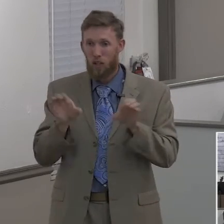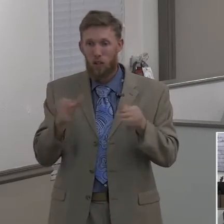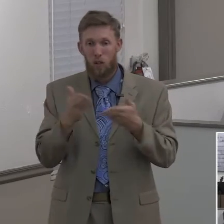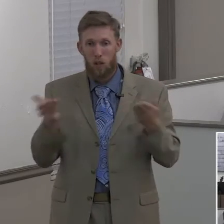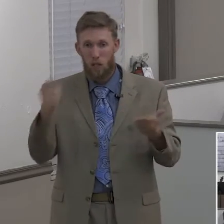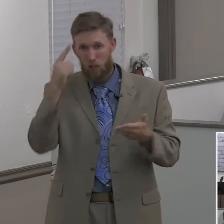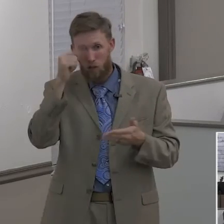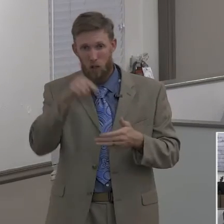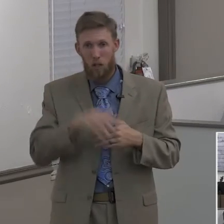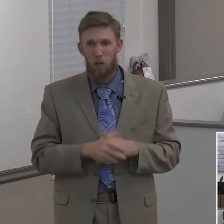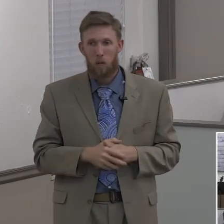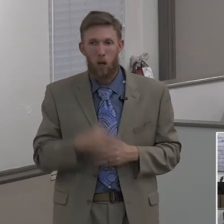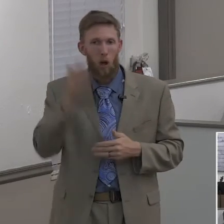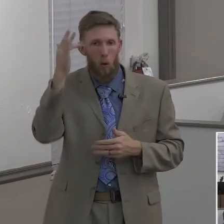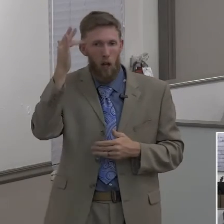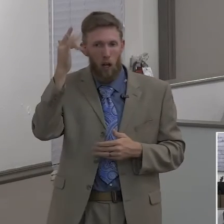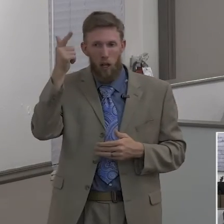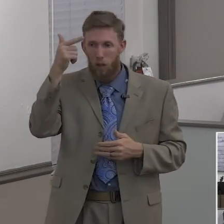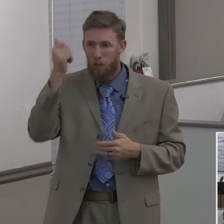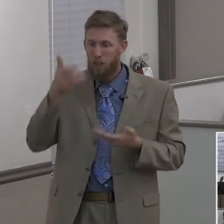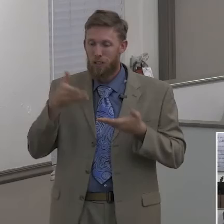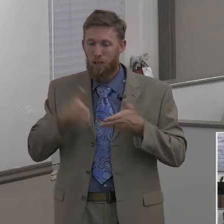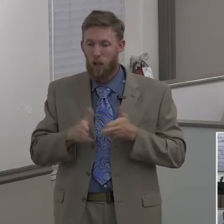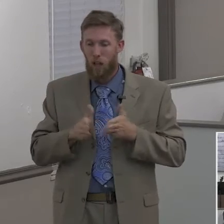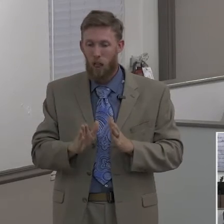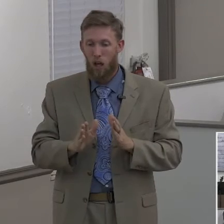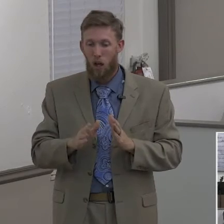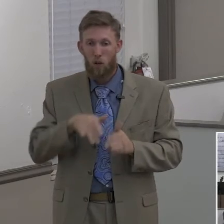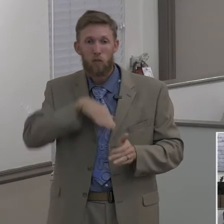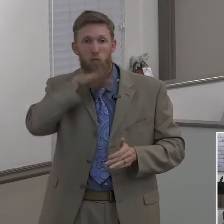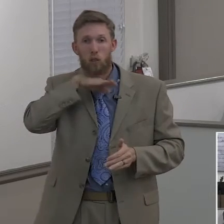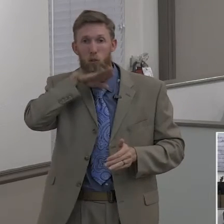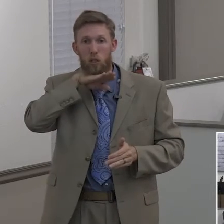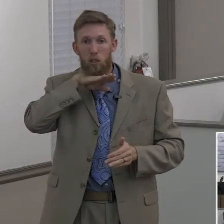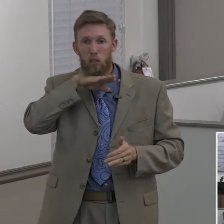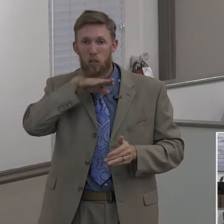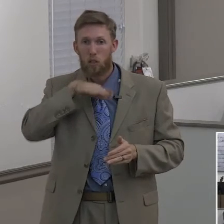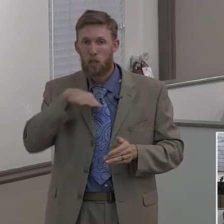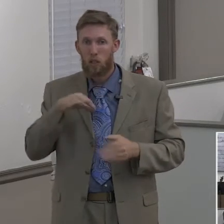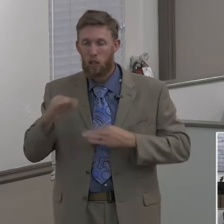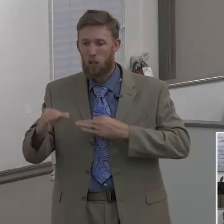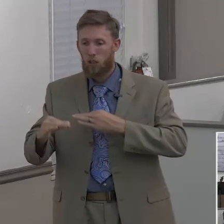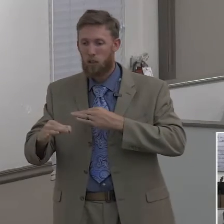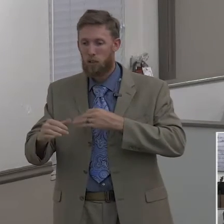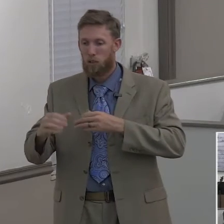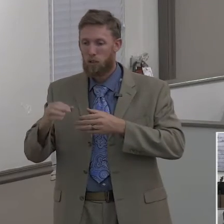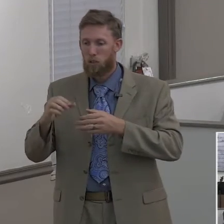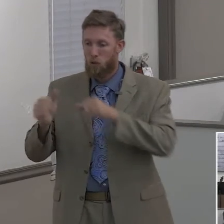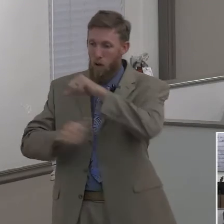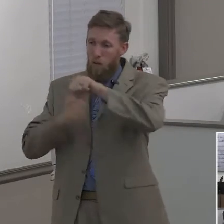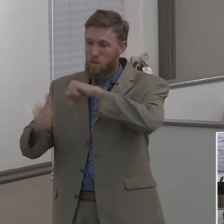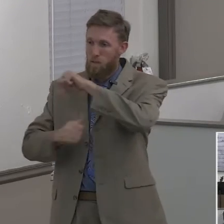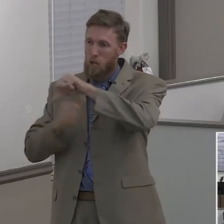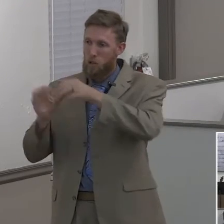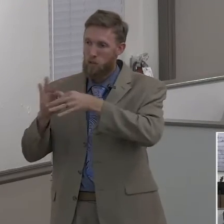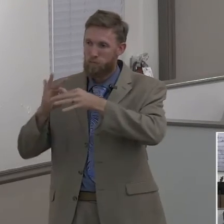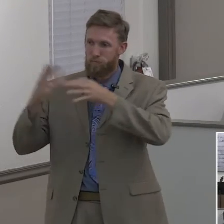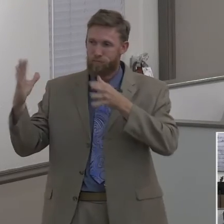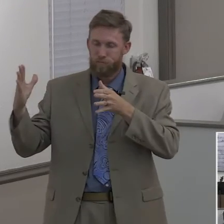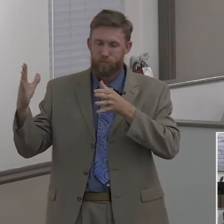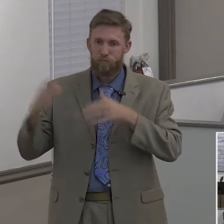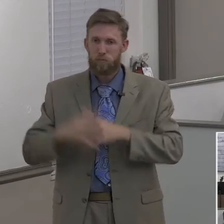them. Why? Because they've allowed their frustration to take them out of fellowship with